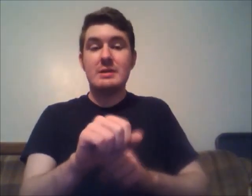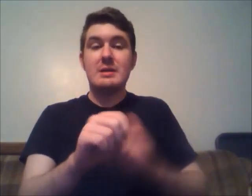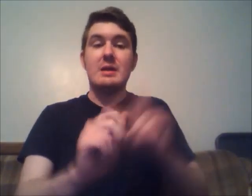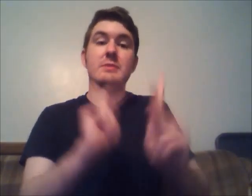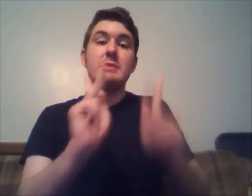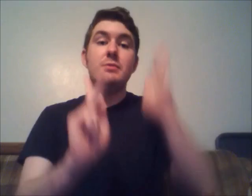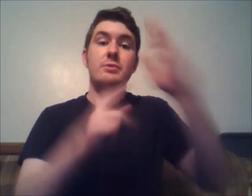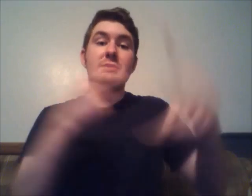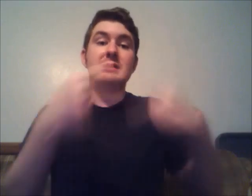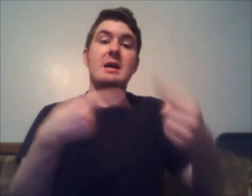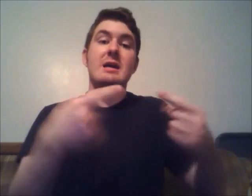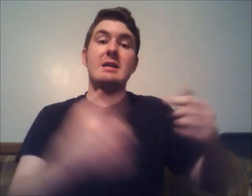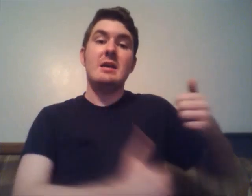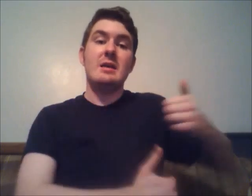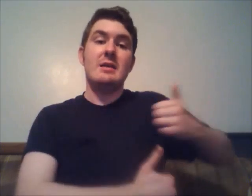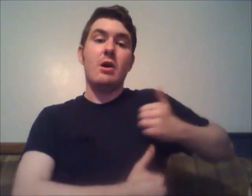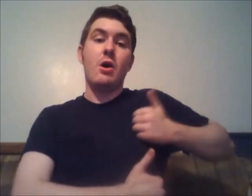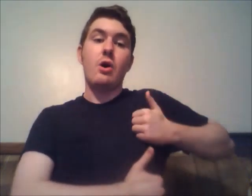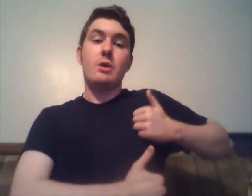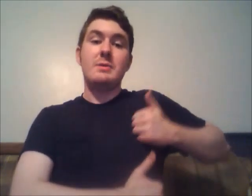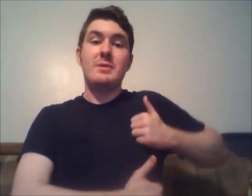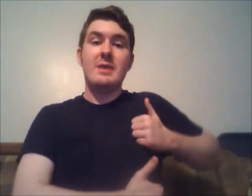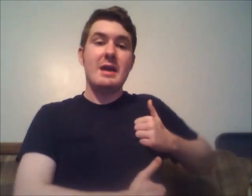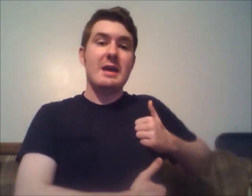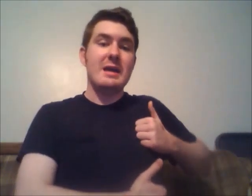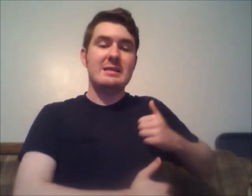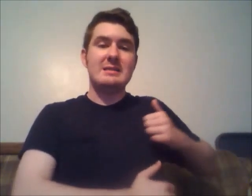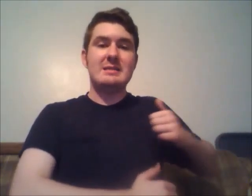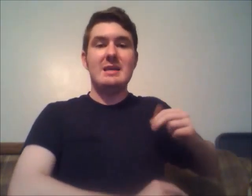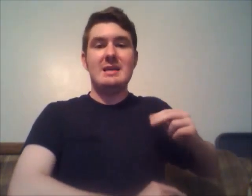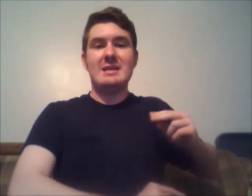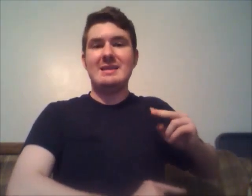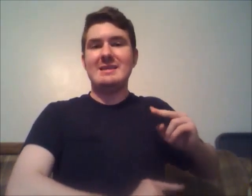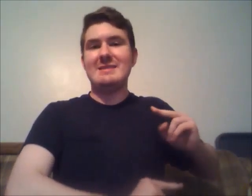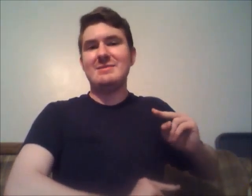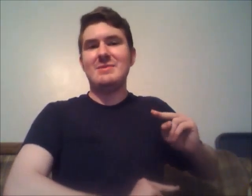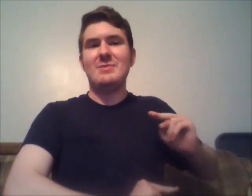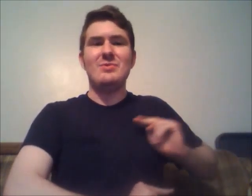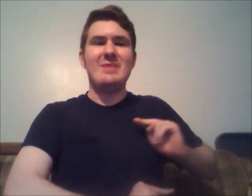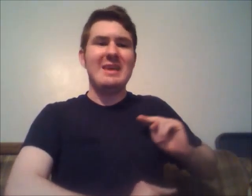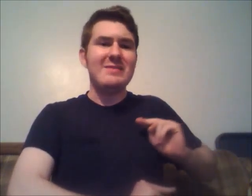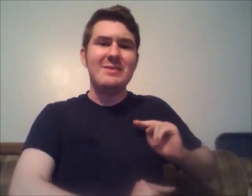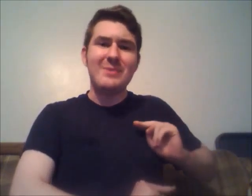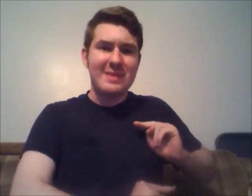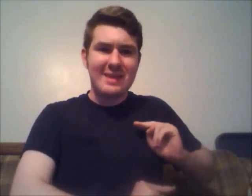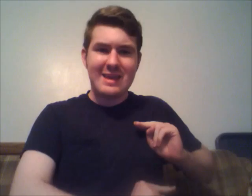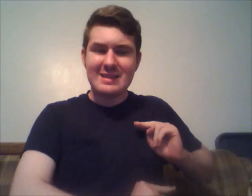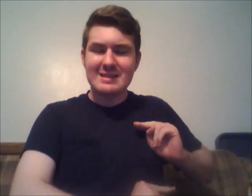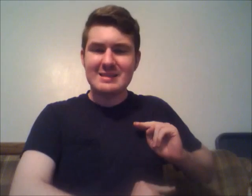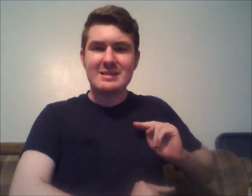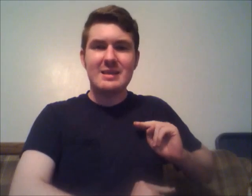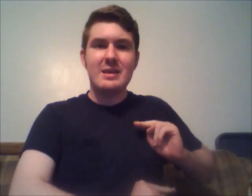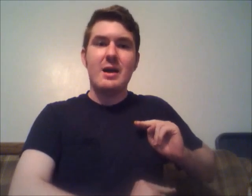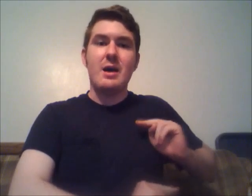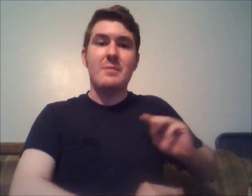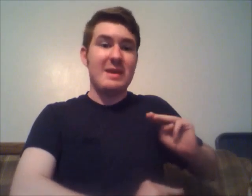time people will sign like Army with A's, like some people do Navy with N's. M